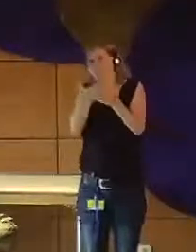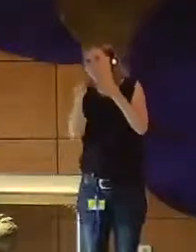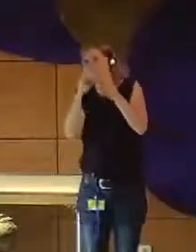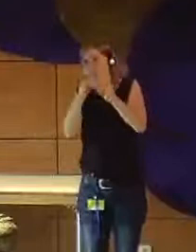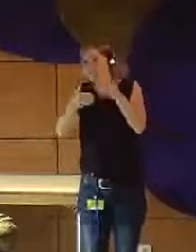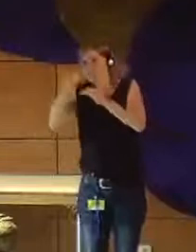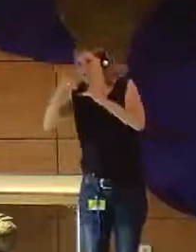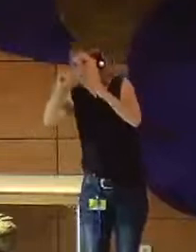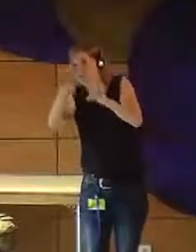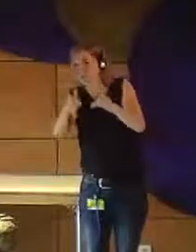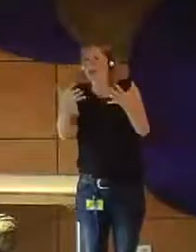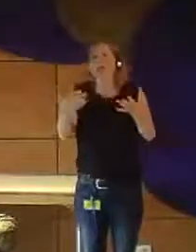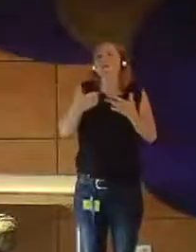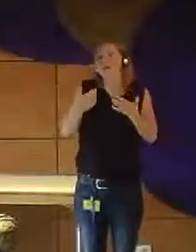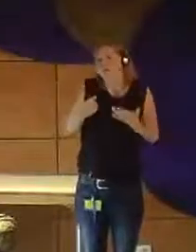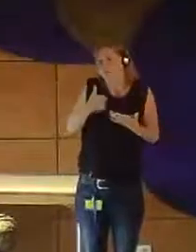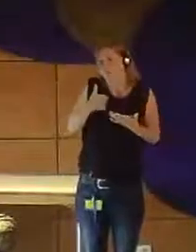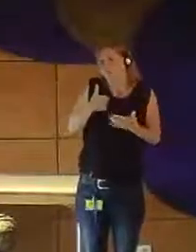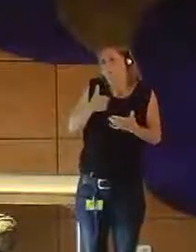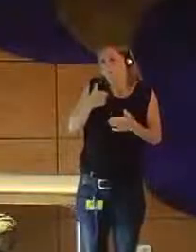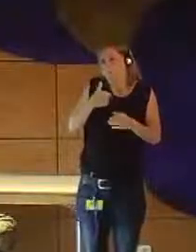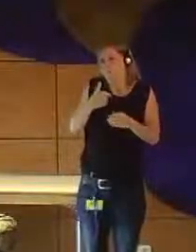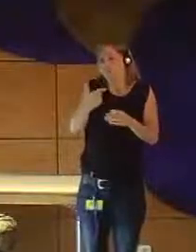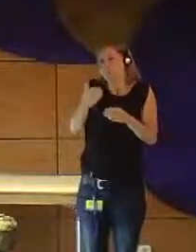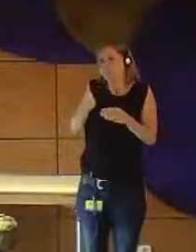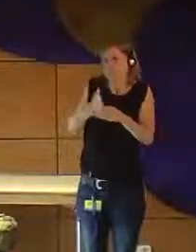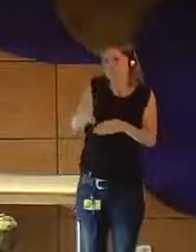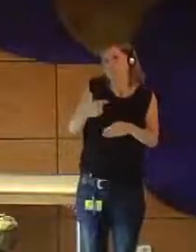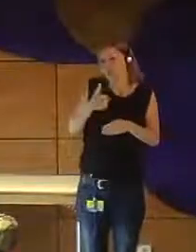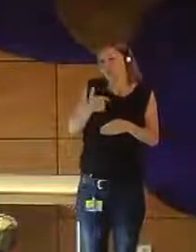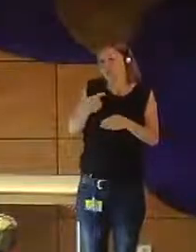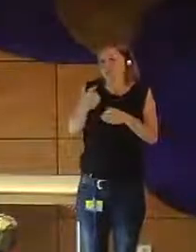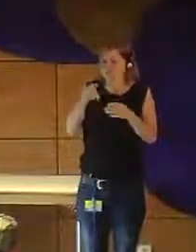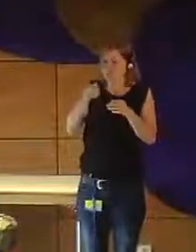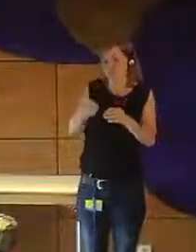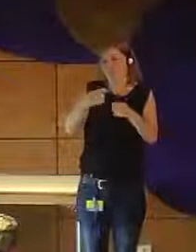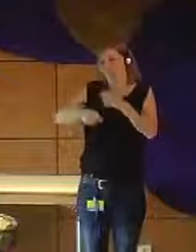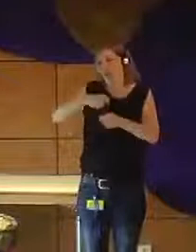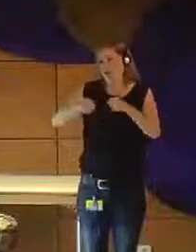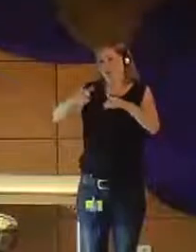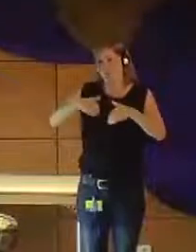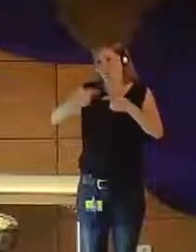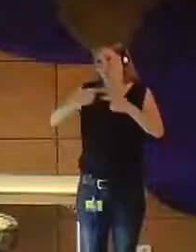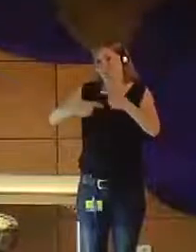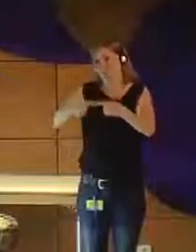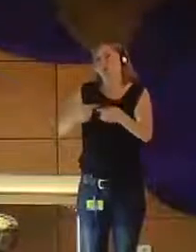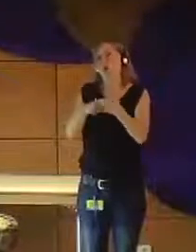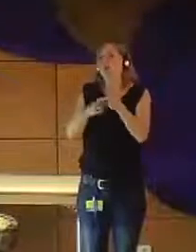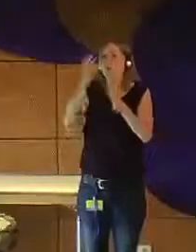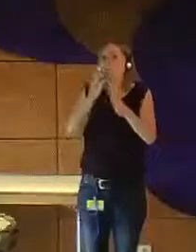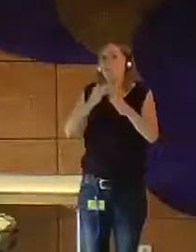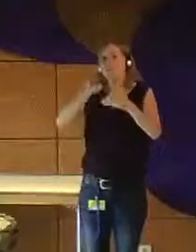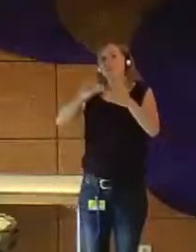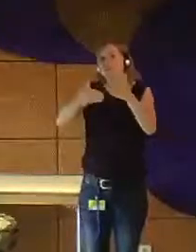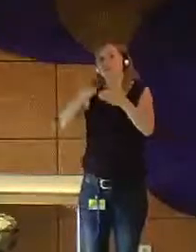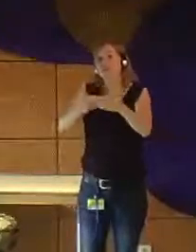want to intervene. Because you can always take them through puberty and then stop afterwards. You know, for many of the children with CHARGE, I